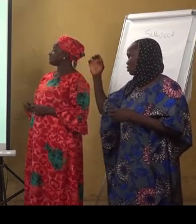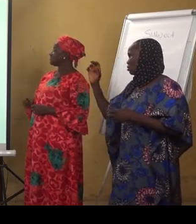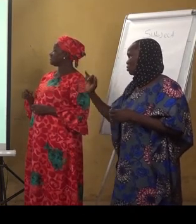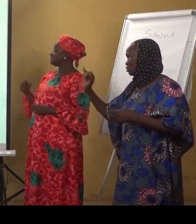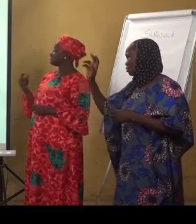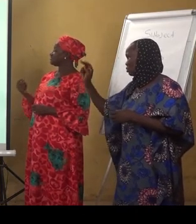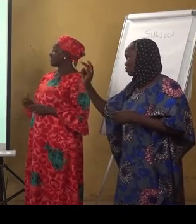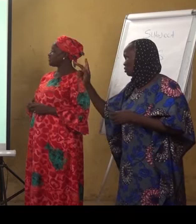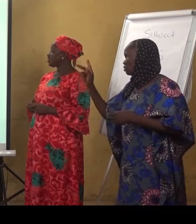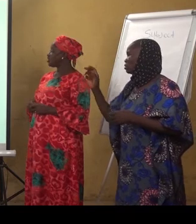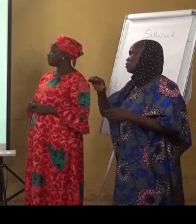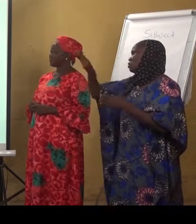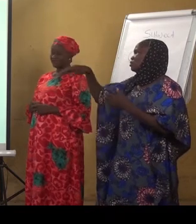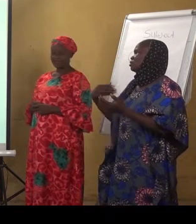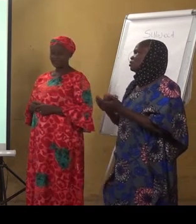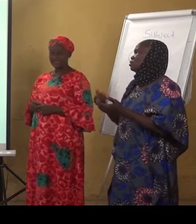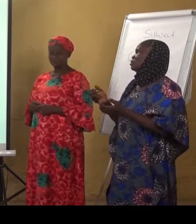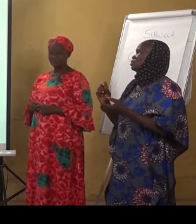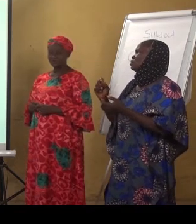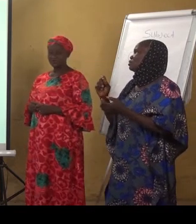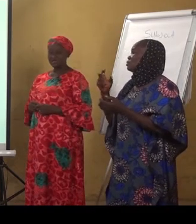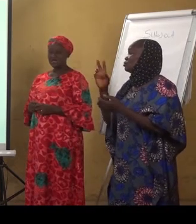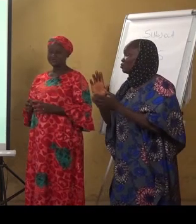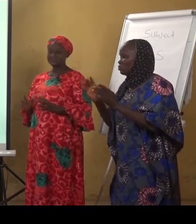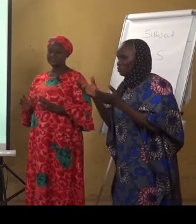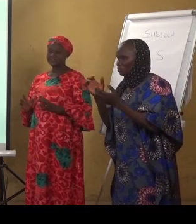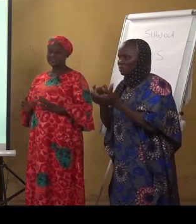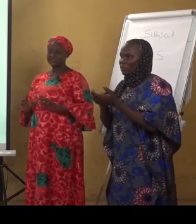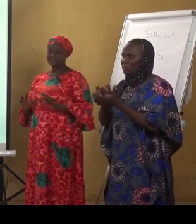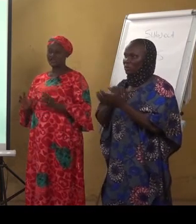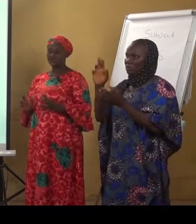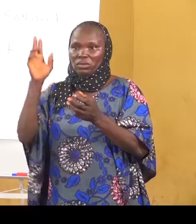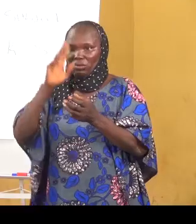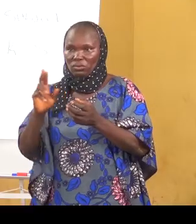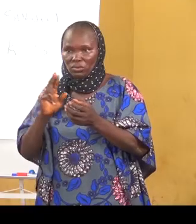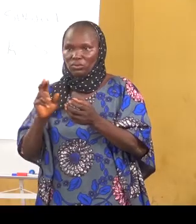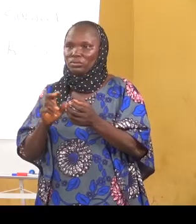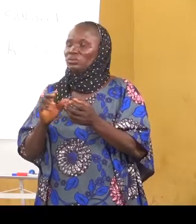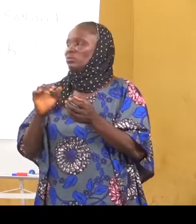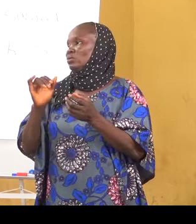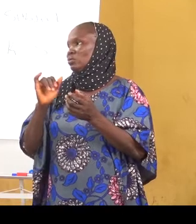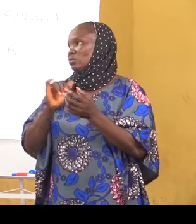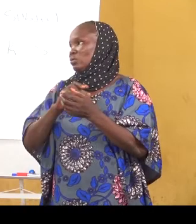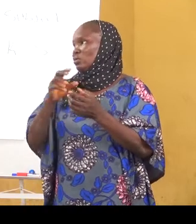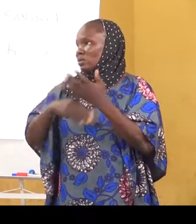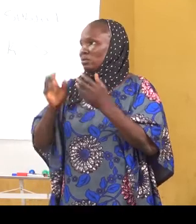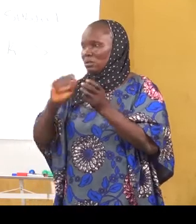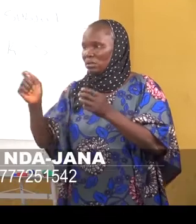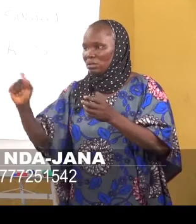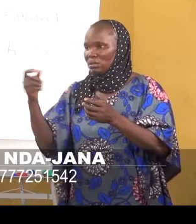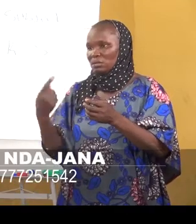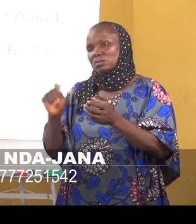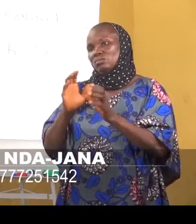of the Round Up textbook. And you tend to see that the Round Up contains the work of